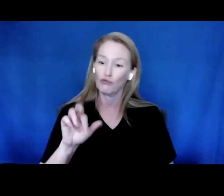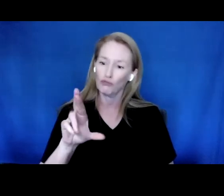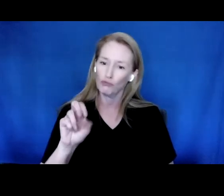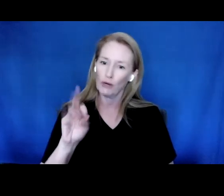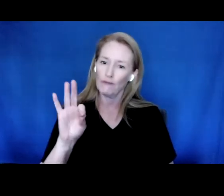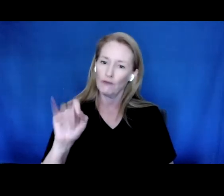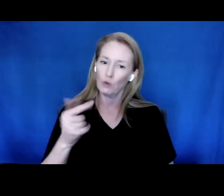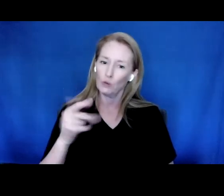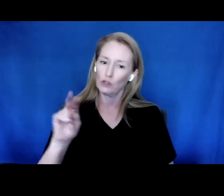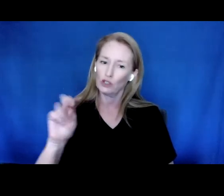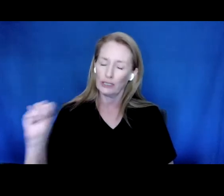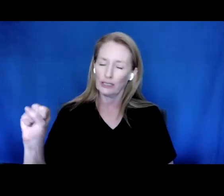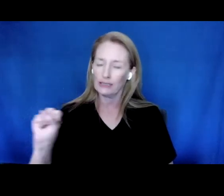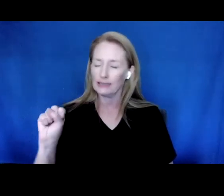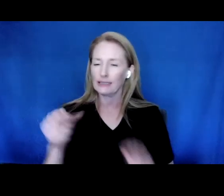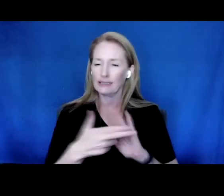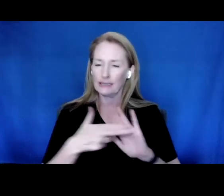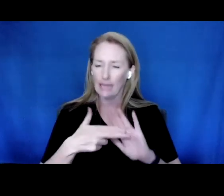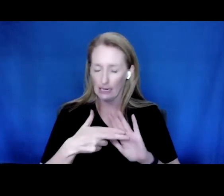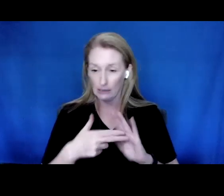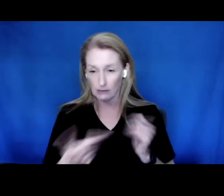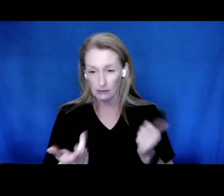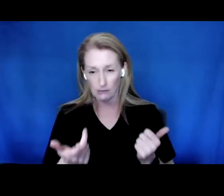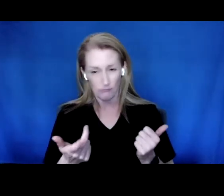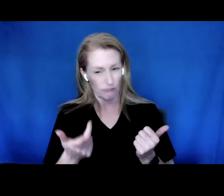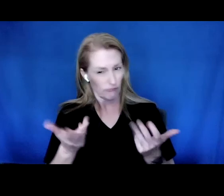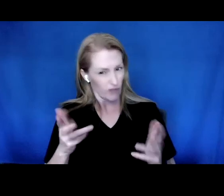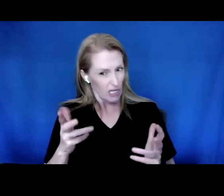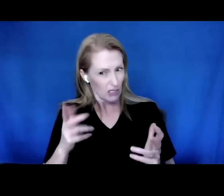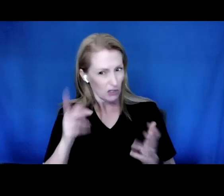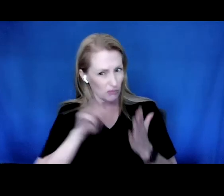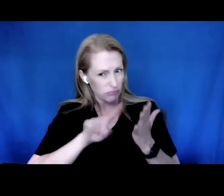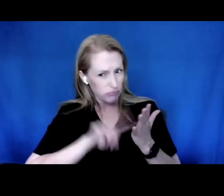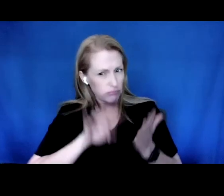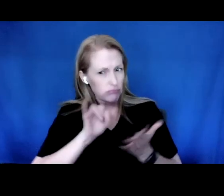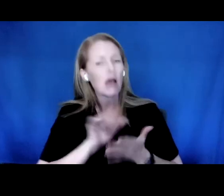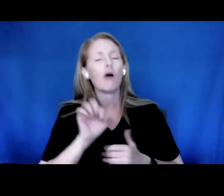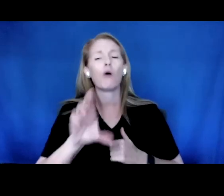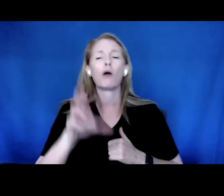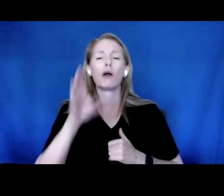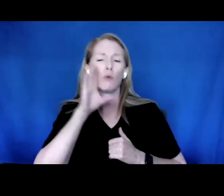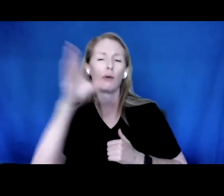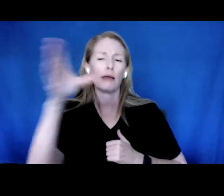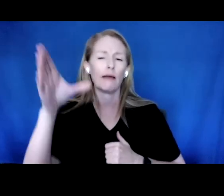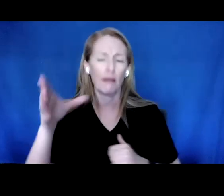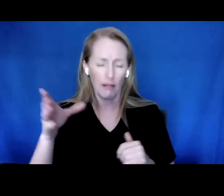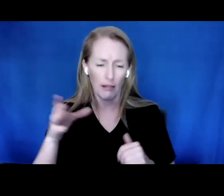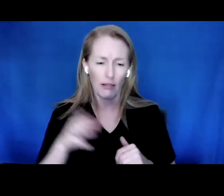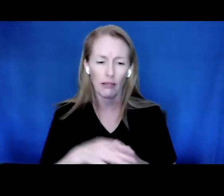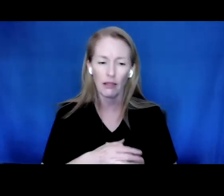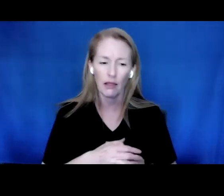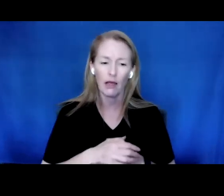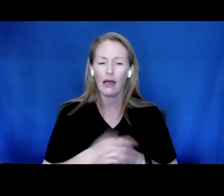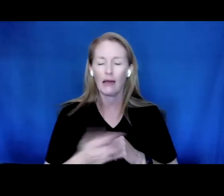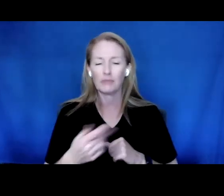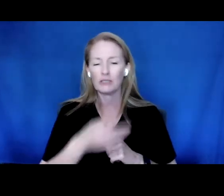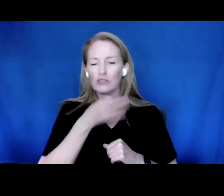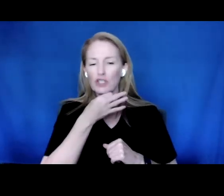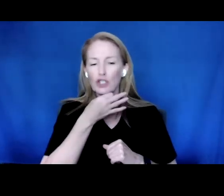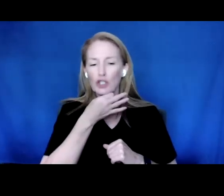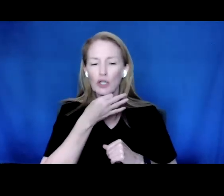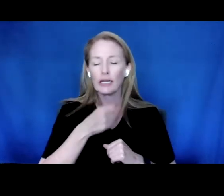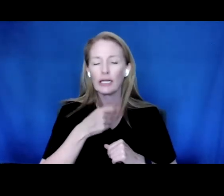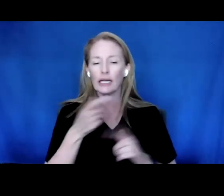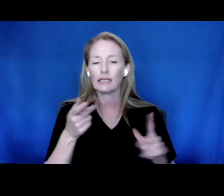Arizona may look at in the future? I'm curious where specifically our families that are newer to the United States fall within the maternal